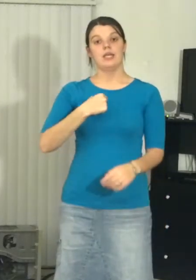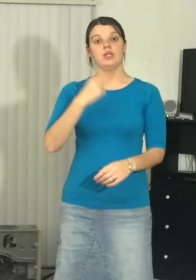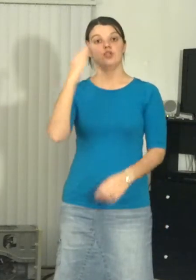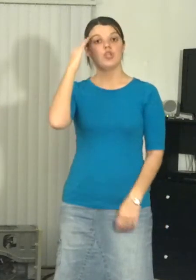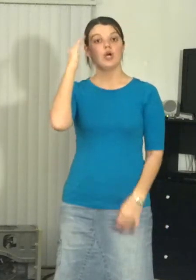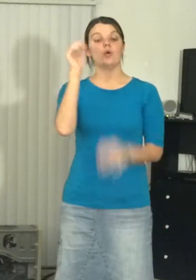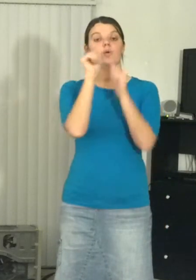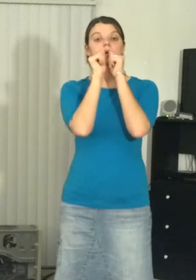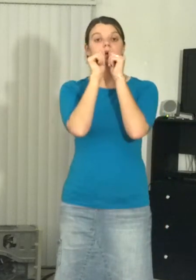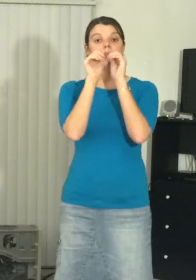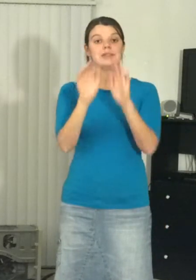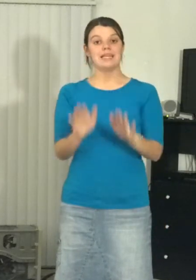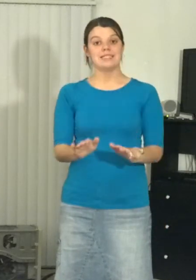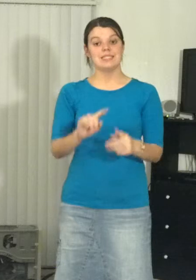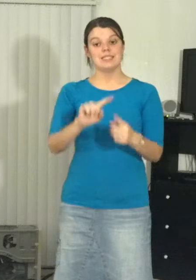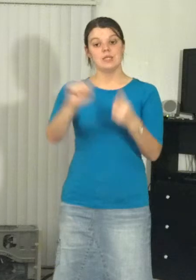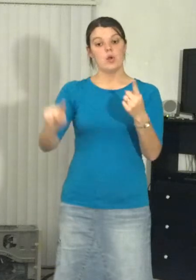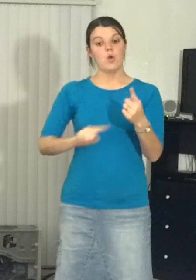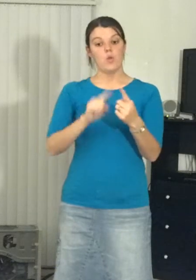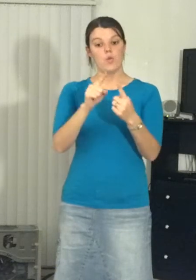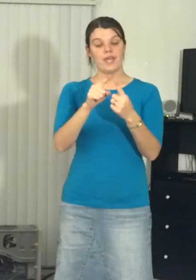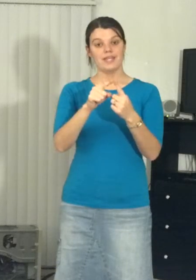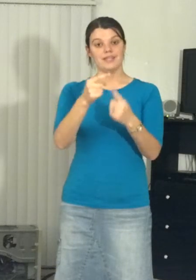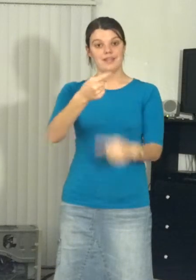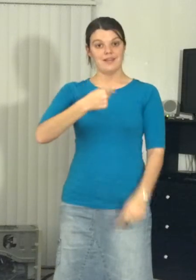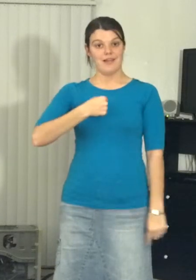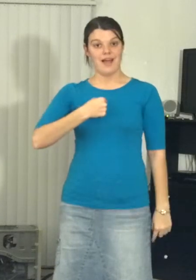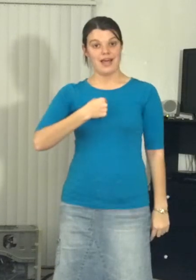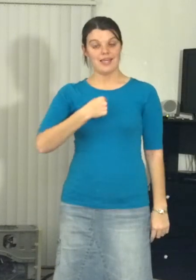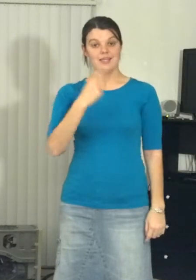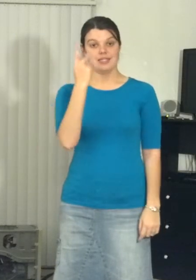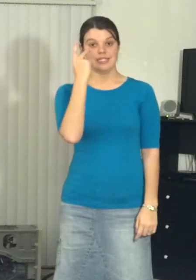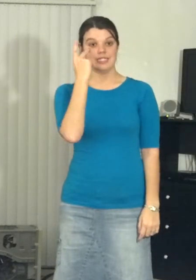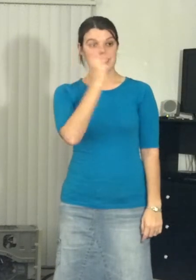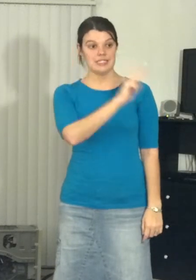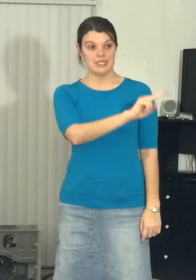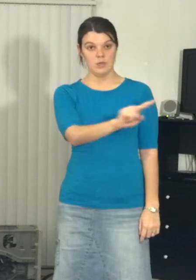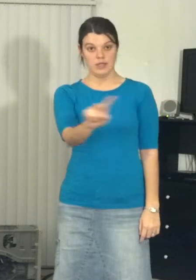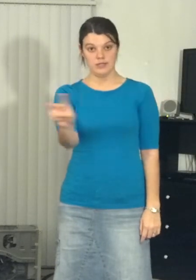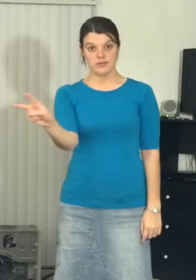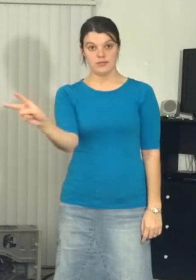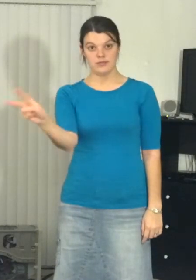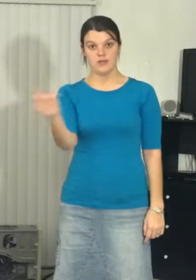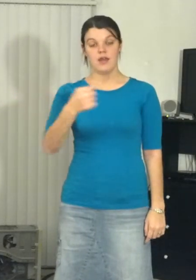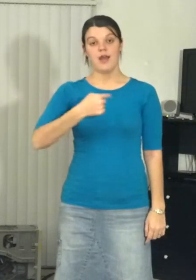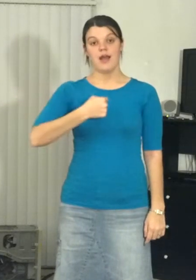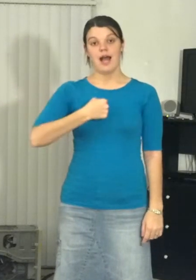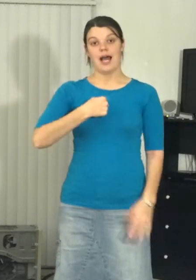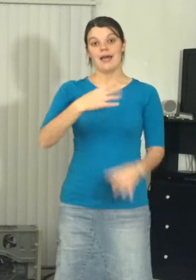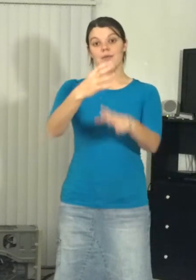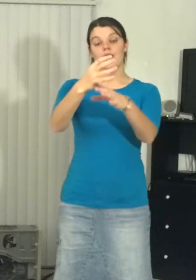I know a blessing when I see one. I'm